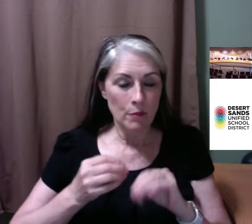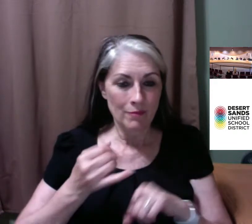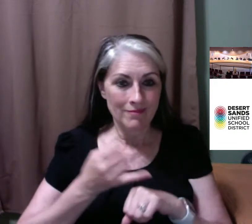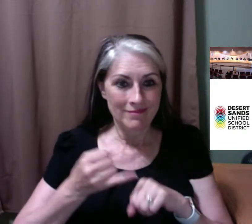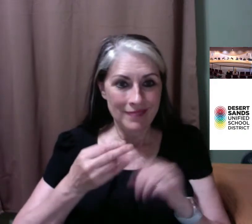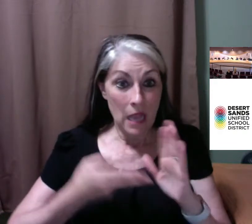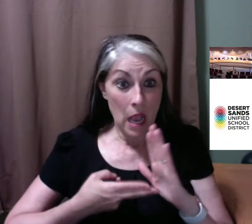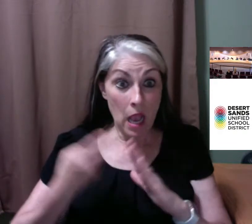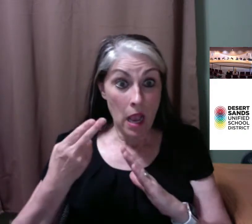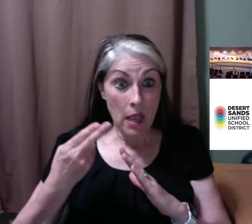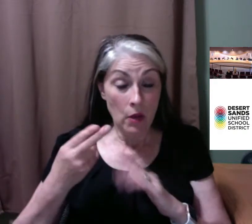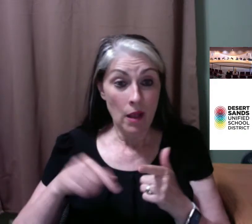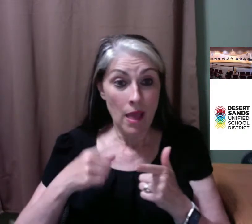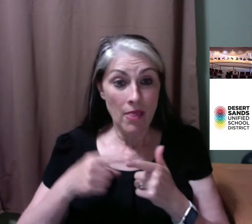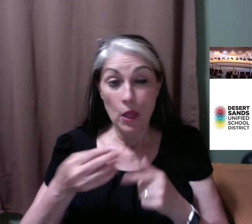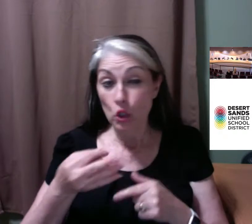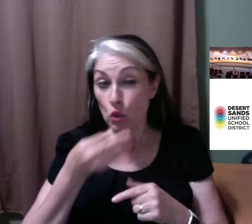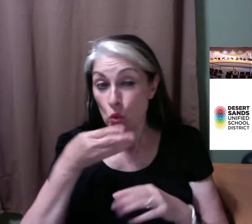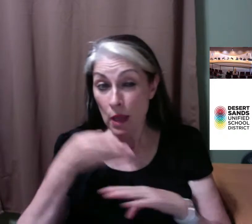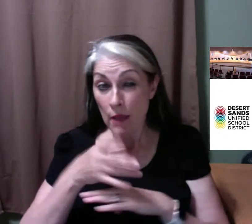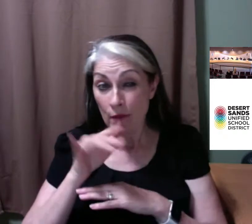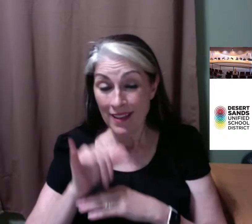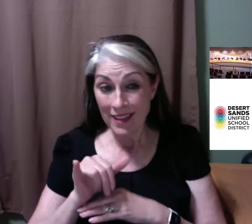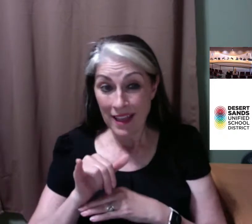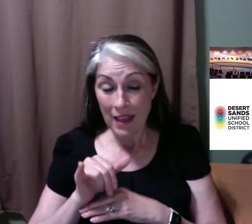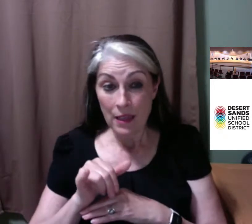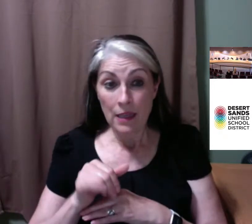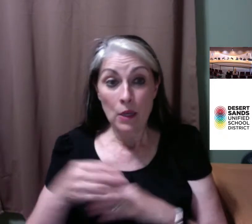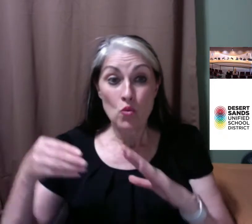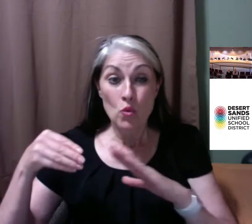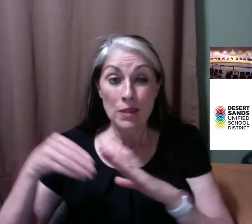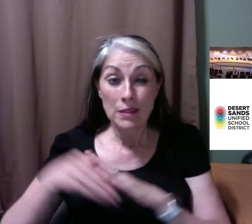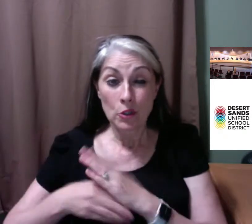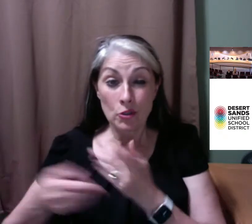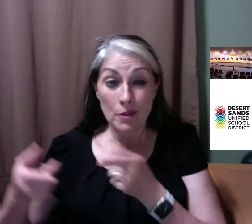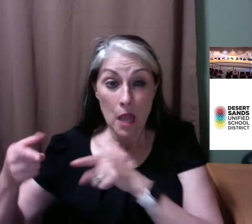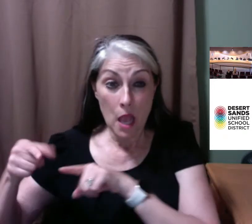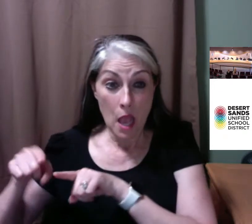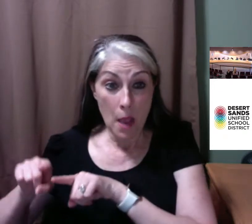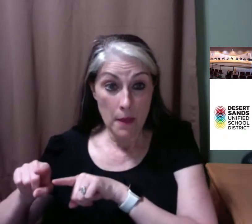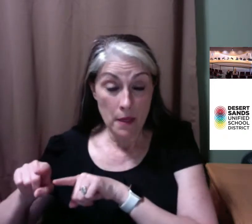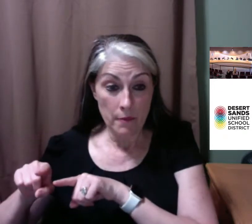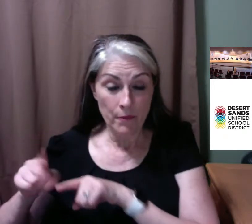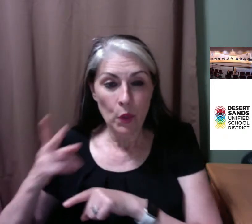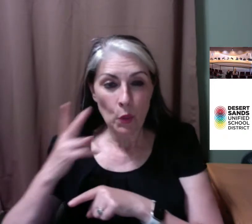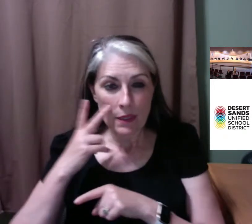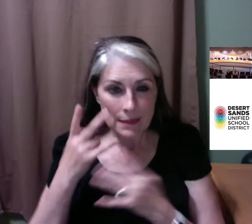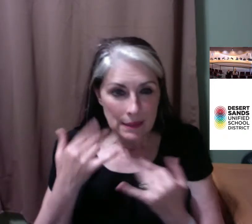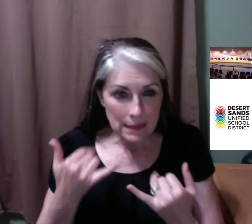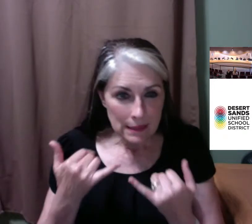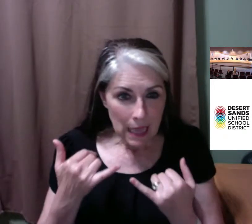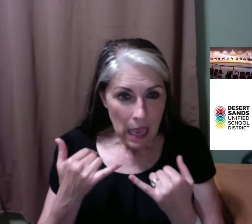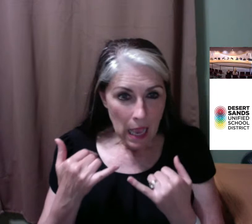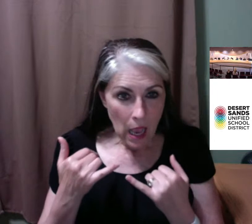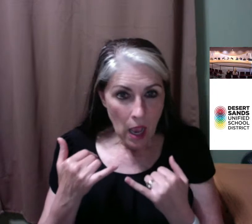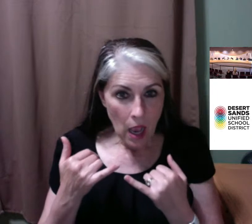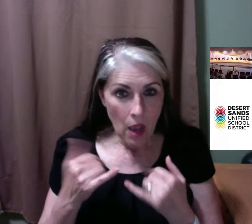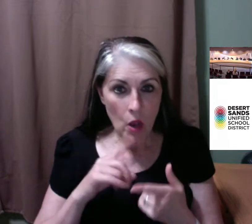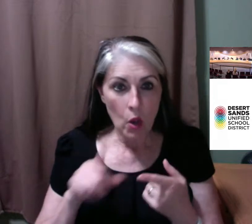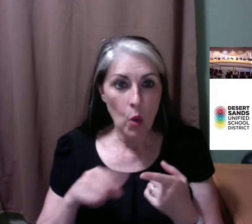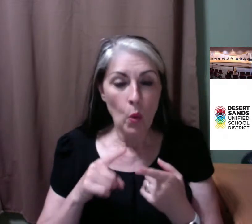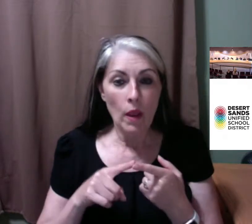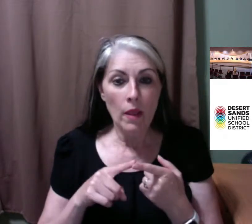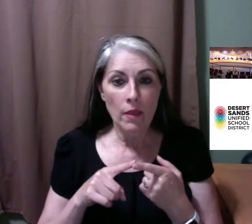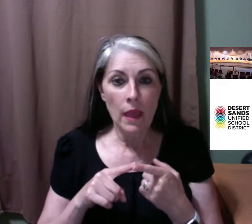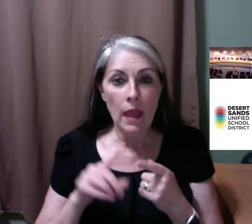that happened, how soon thereafter did a recession follow? And you could see right now, when that